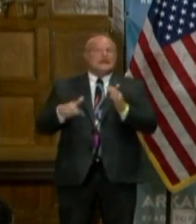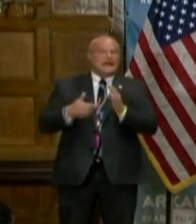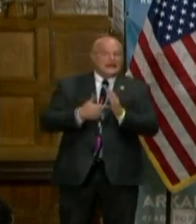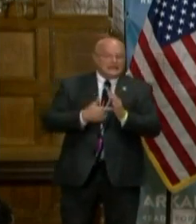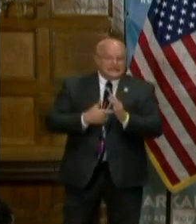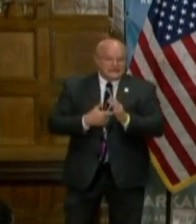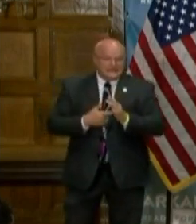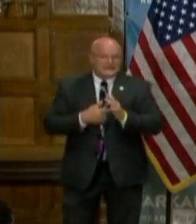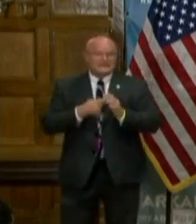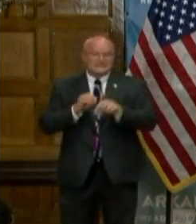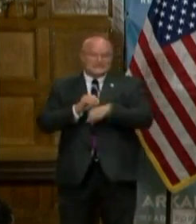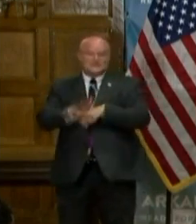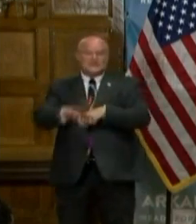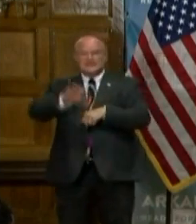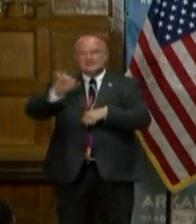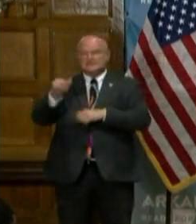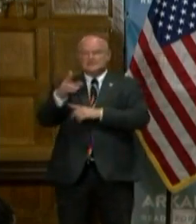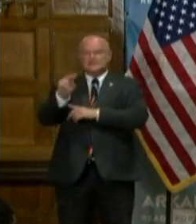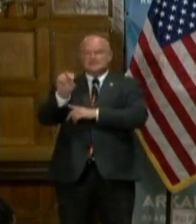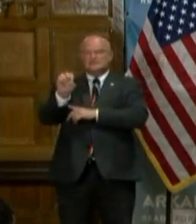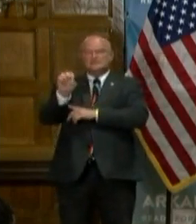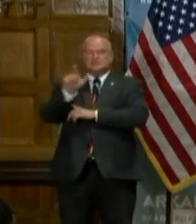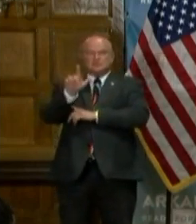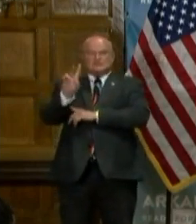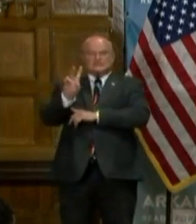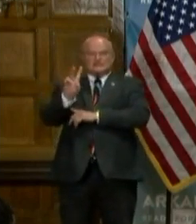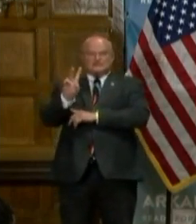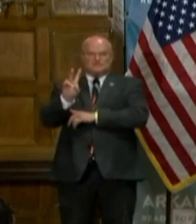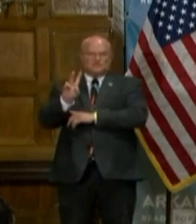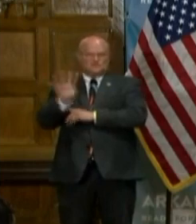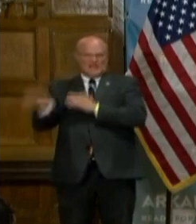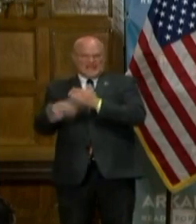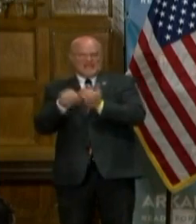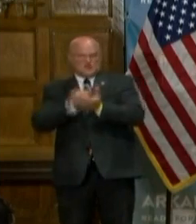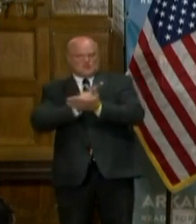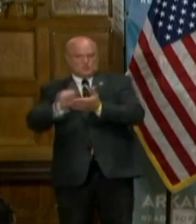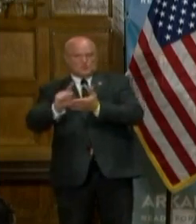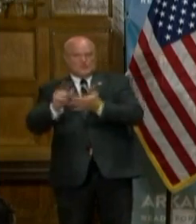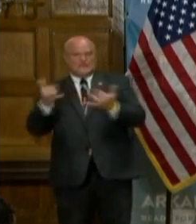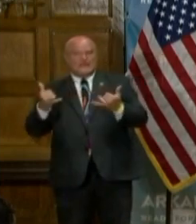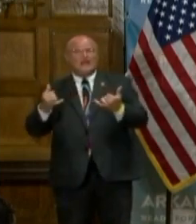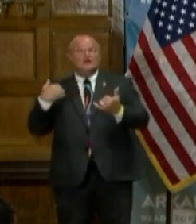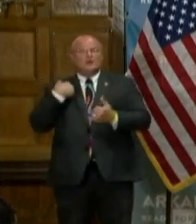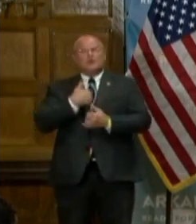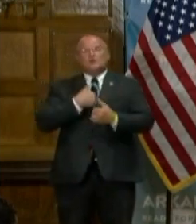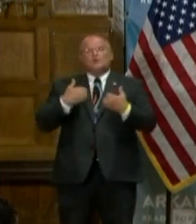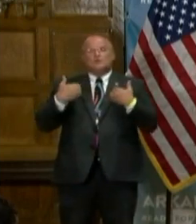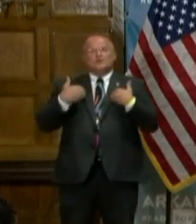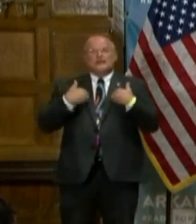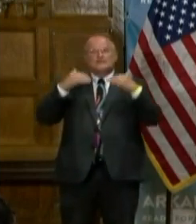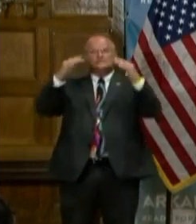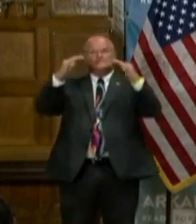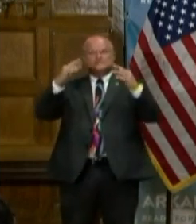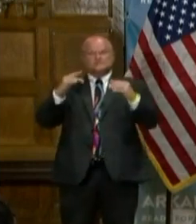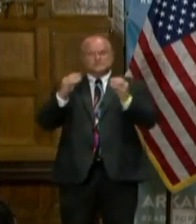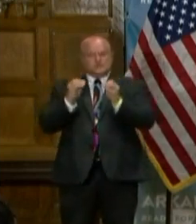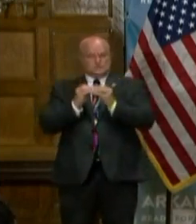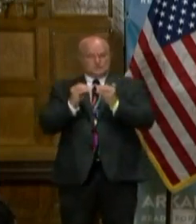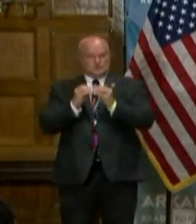way, effective of June 27th, so you add another week on there in which we have